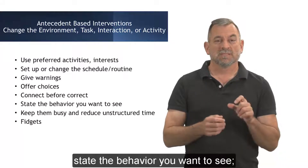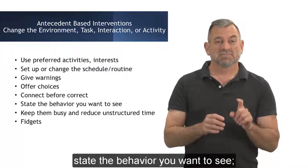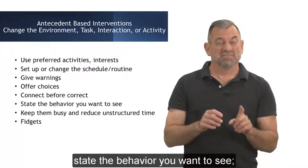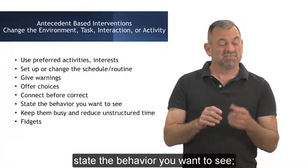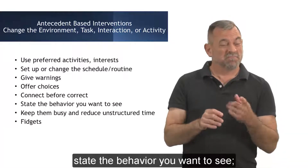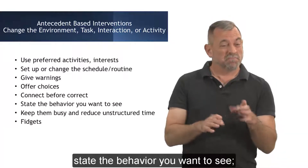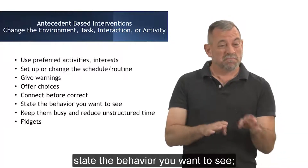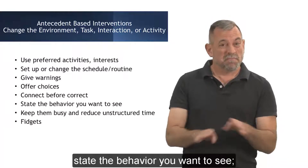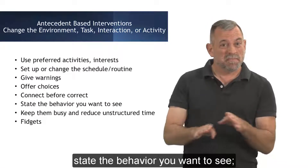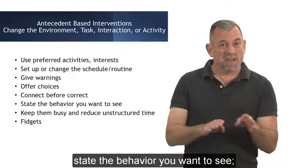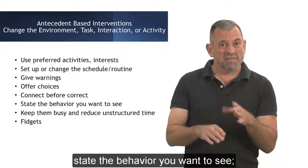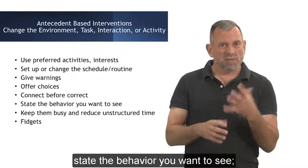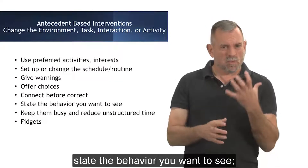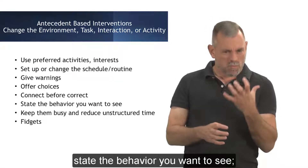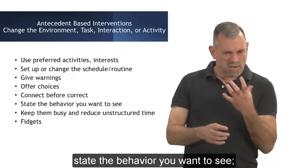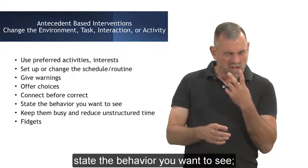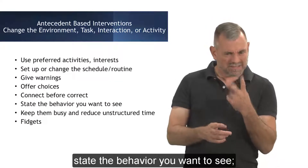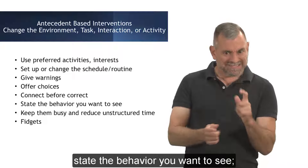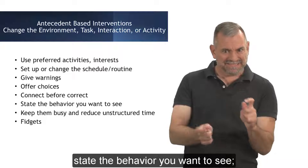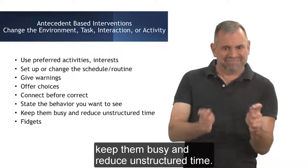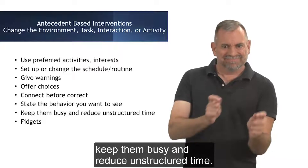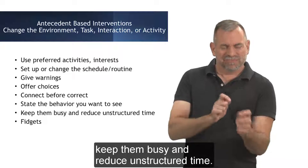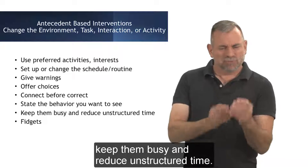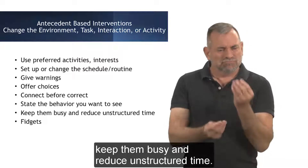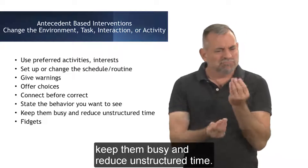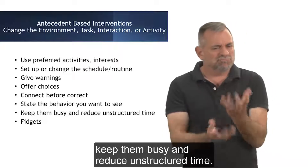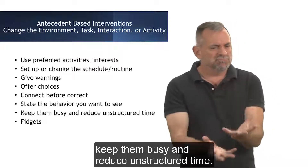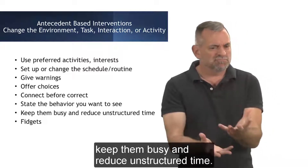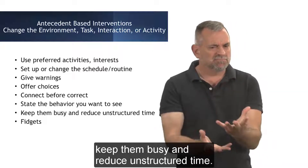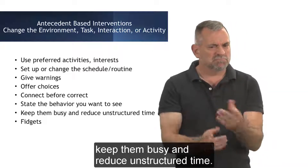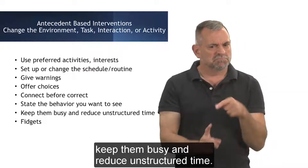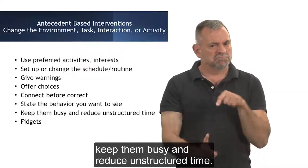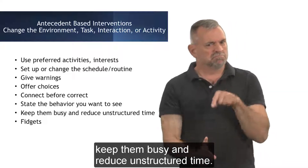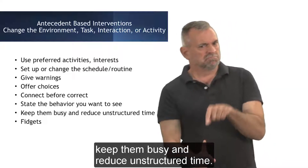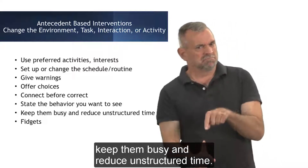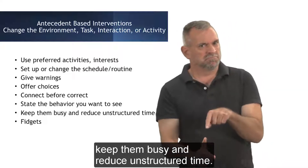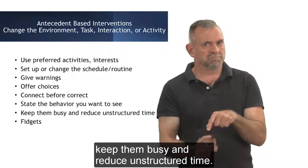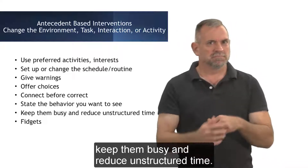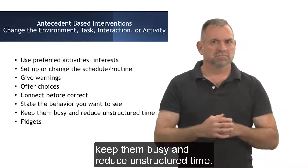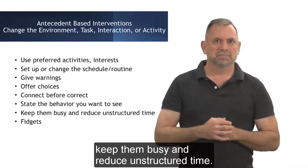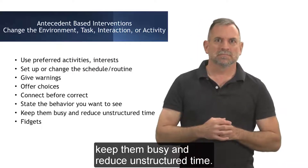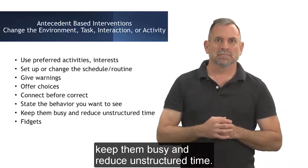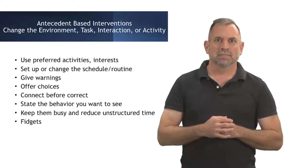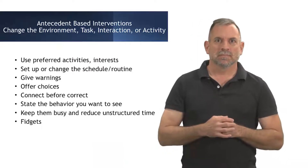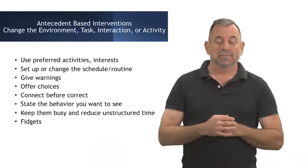State the behavior you want to see. Keep them busy and reduce unstructured time.